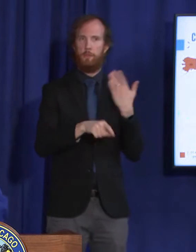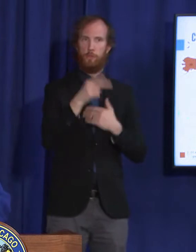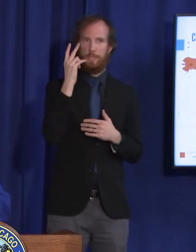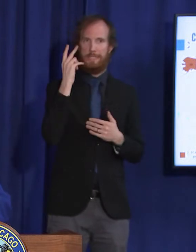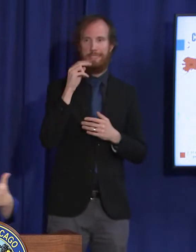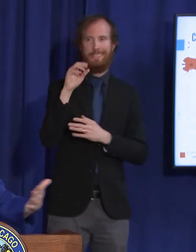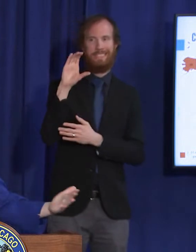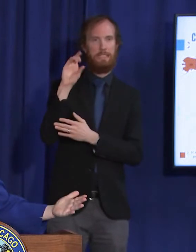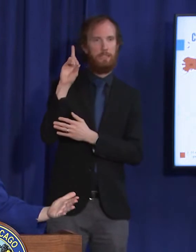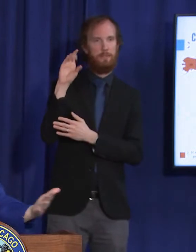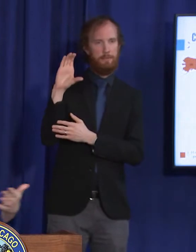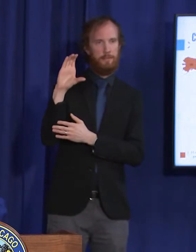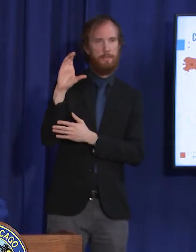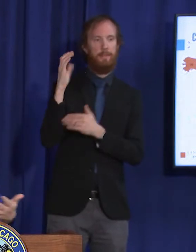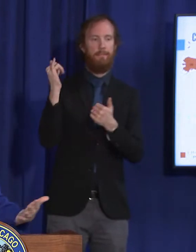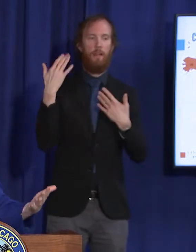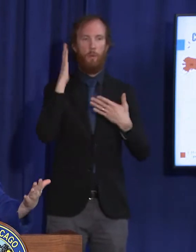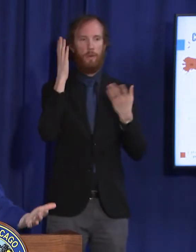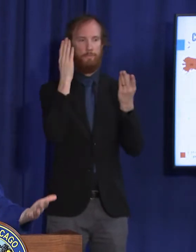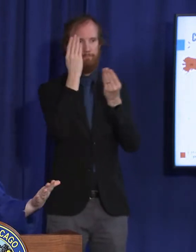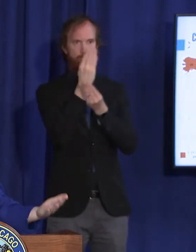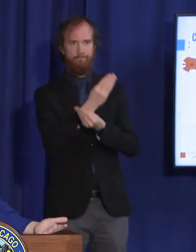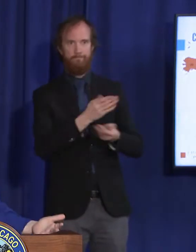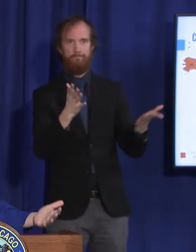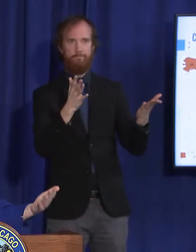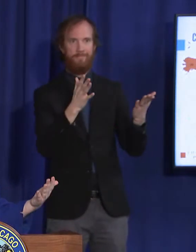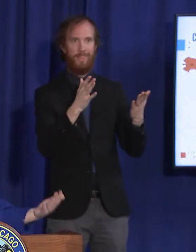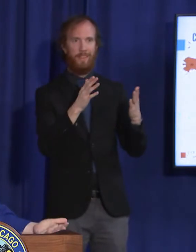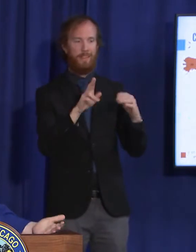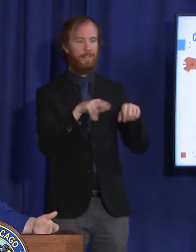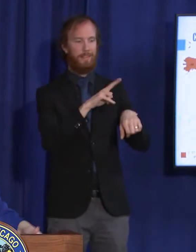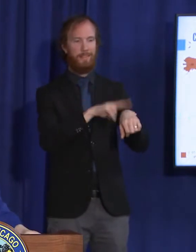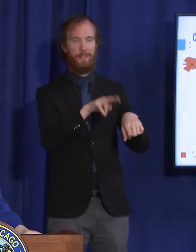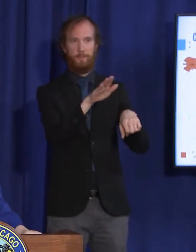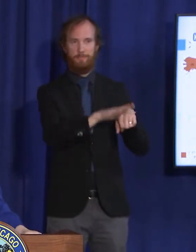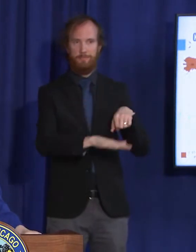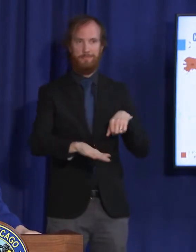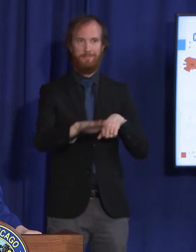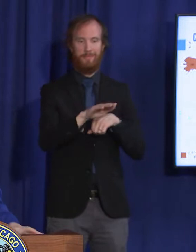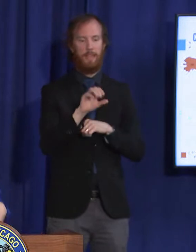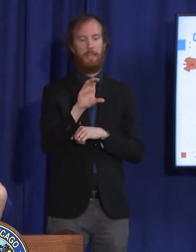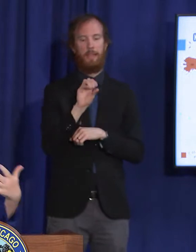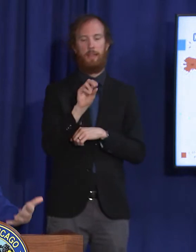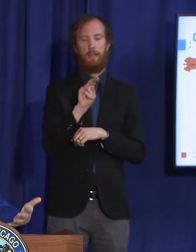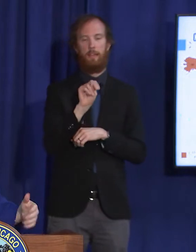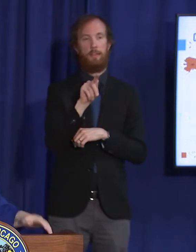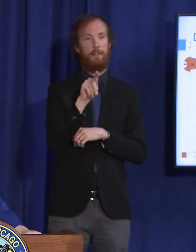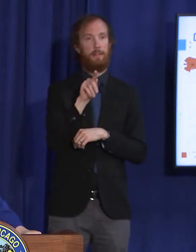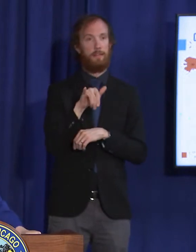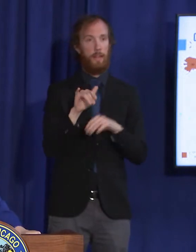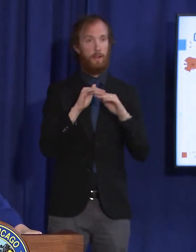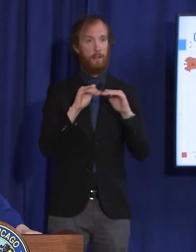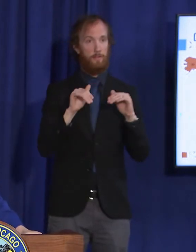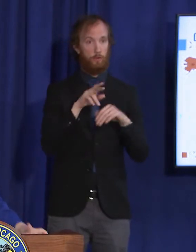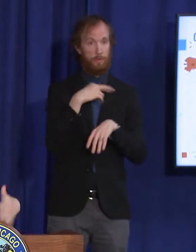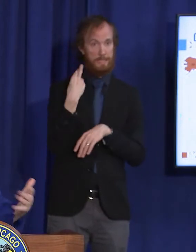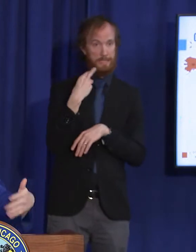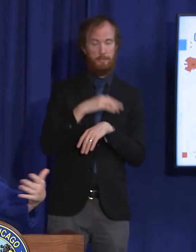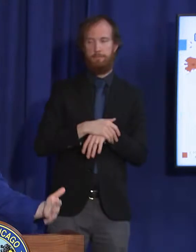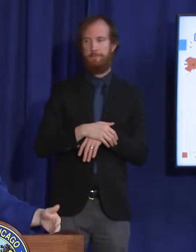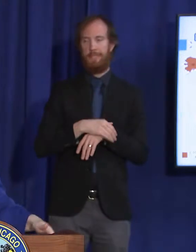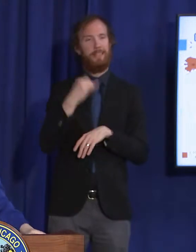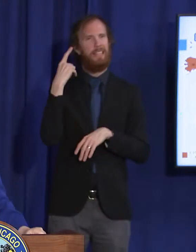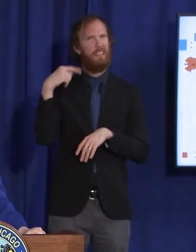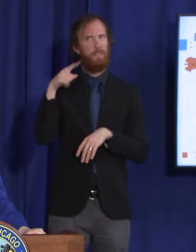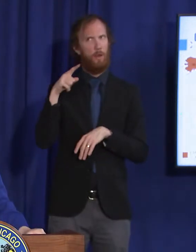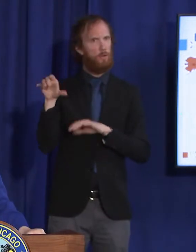putting out nationwide county level risk. If the CDC had done this early on, we probably would